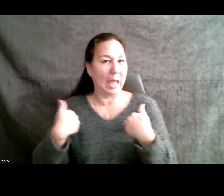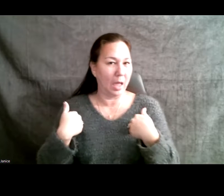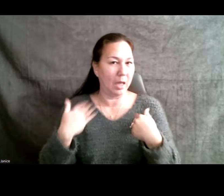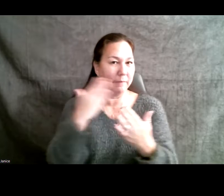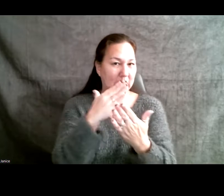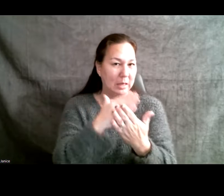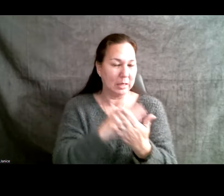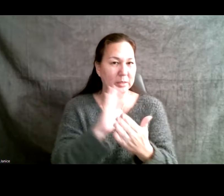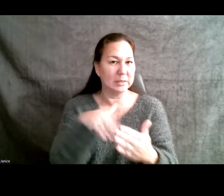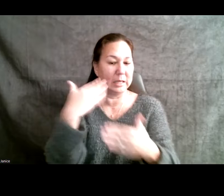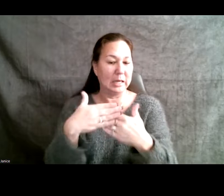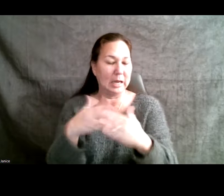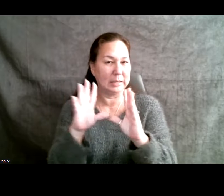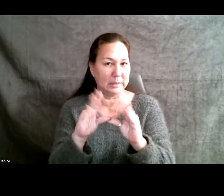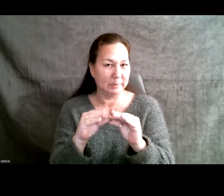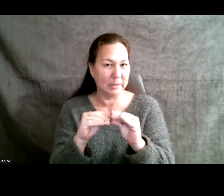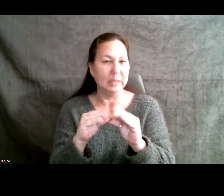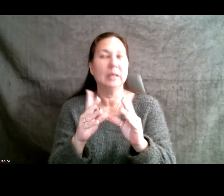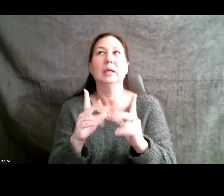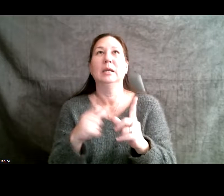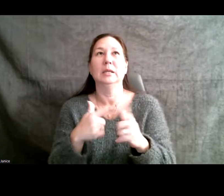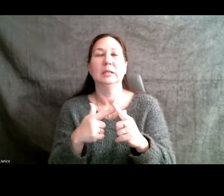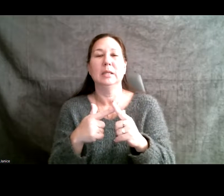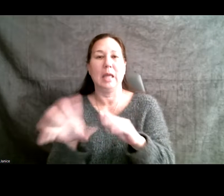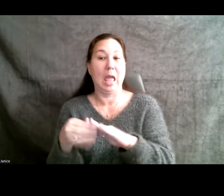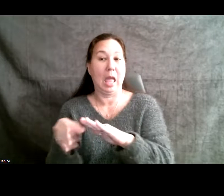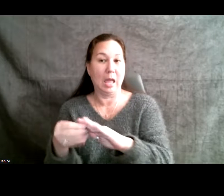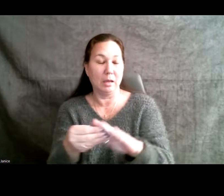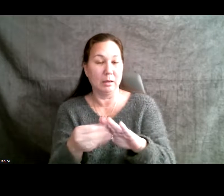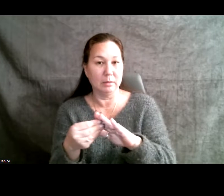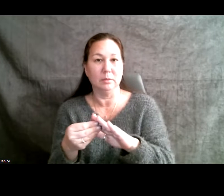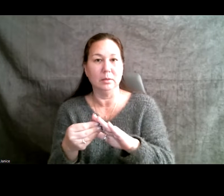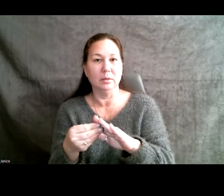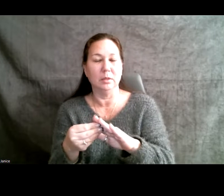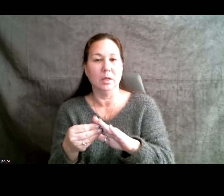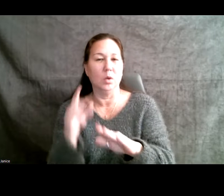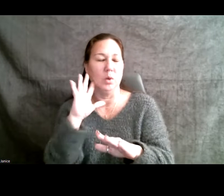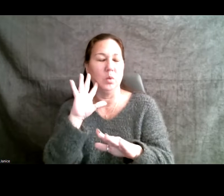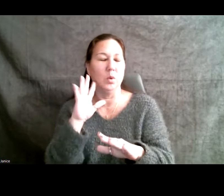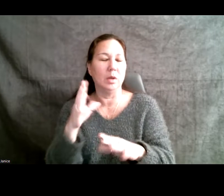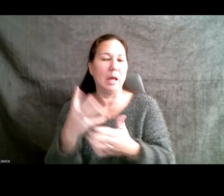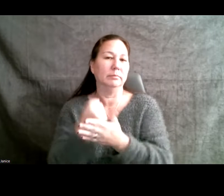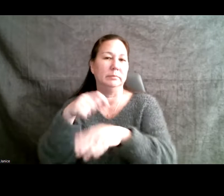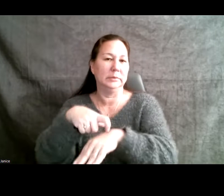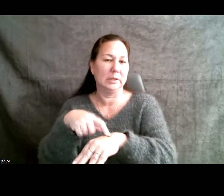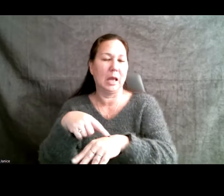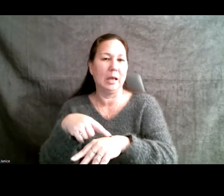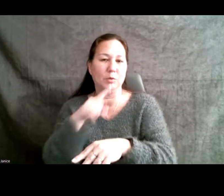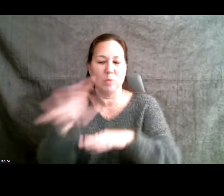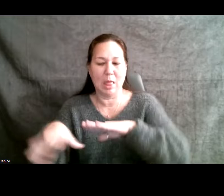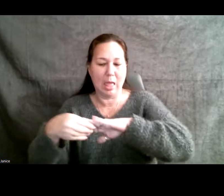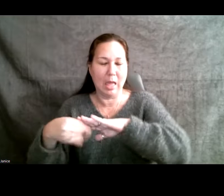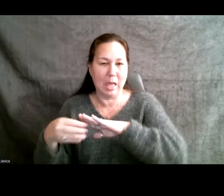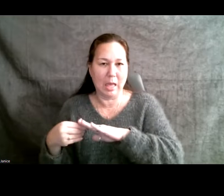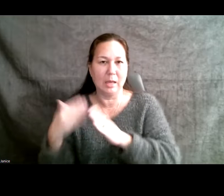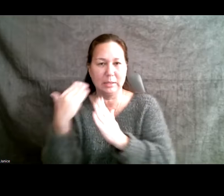next meeting and we add to it, we can spend some time adding to it. Maybe then we could talk about perhaps